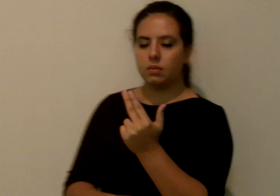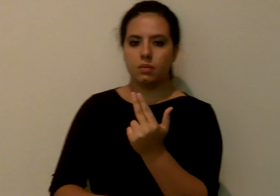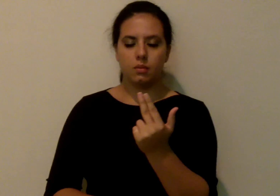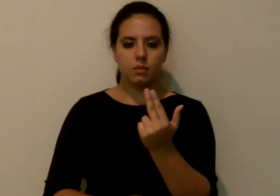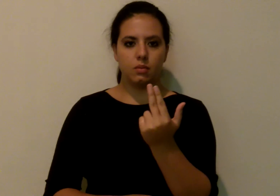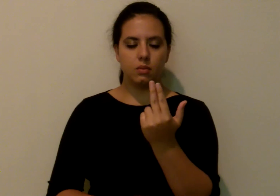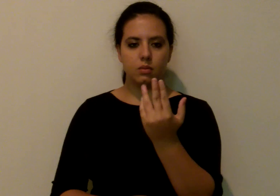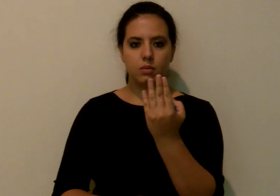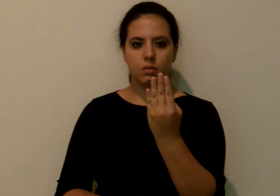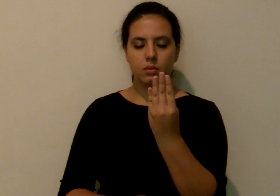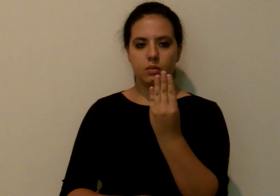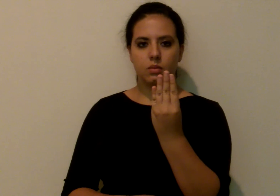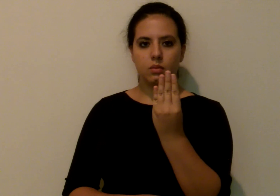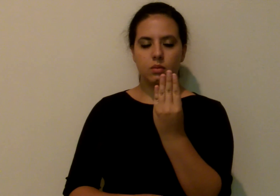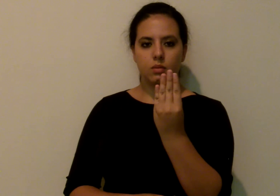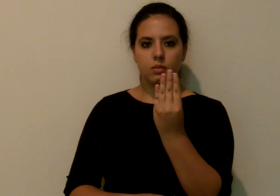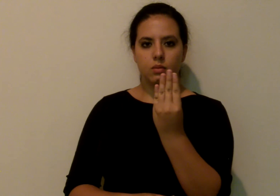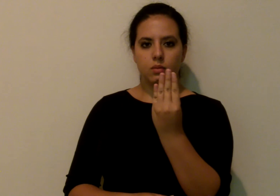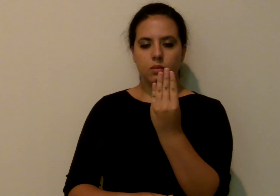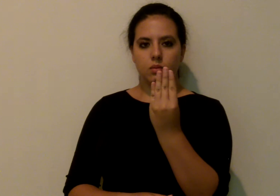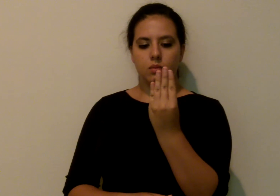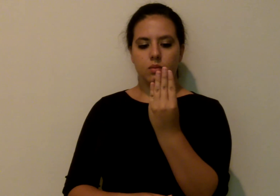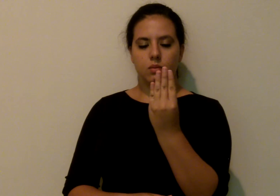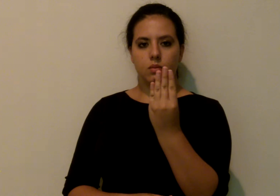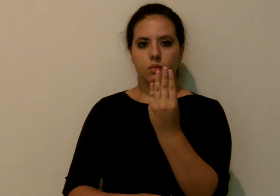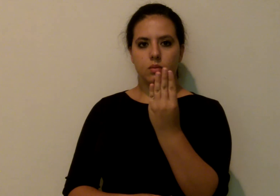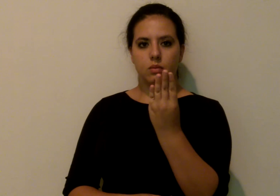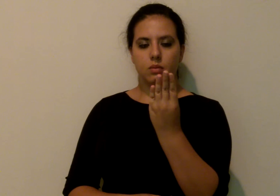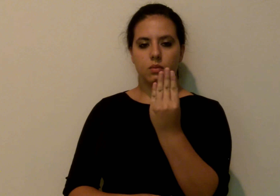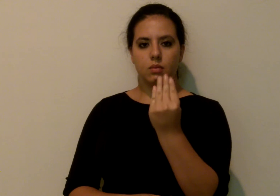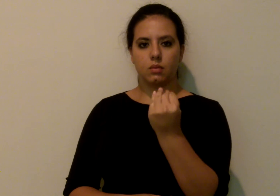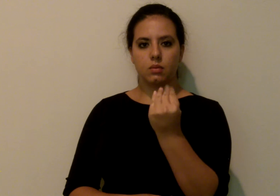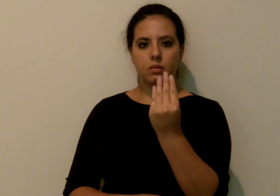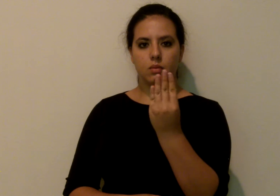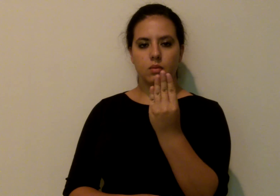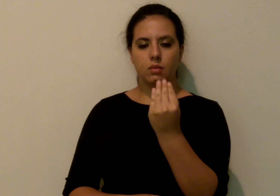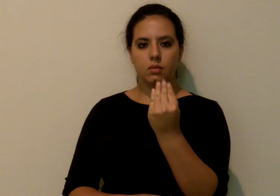14. Thumb goes in, everything else is straight and it bends at the knuckles. 14.